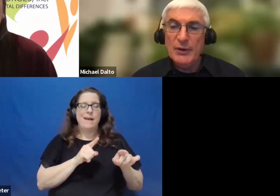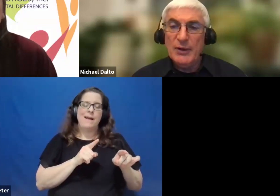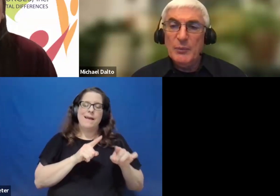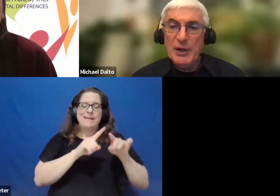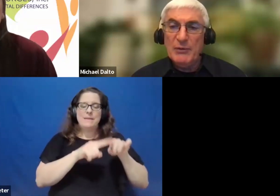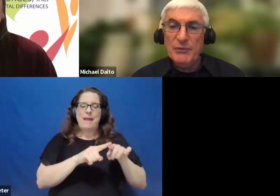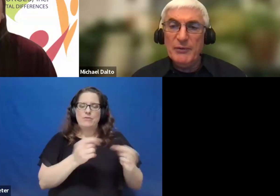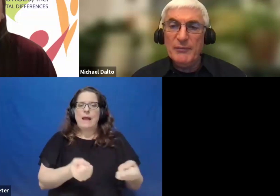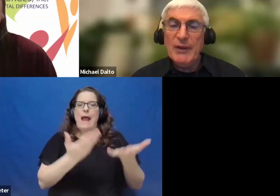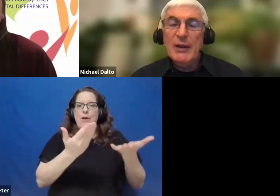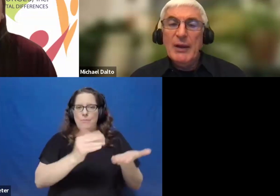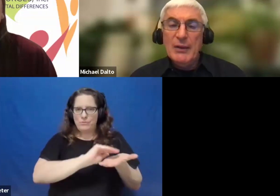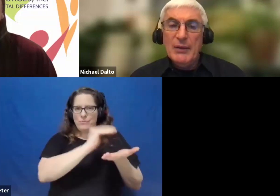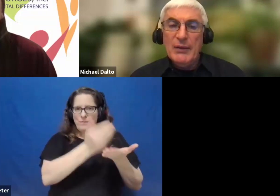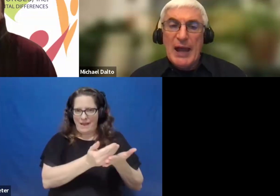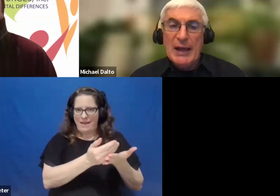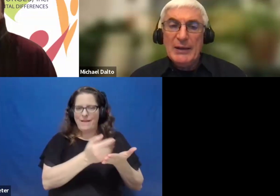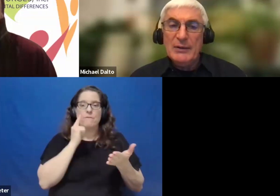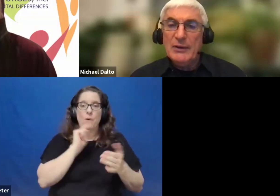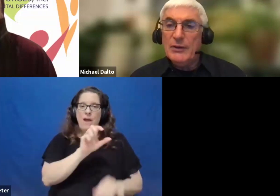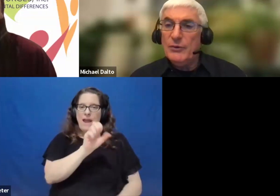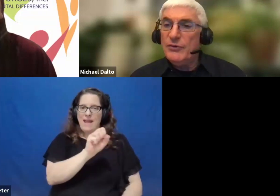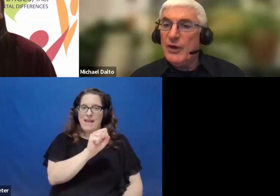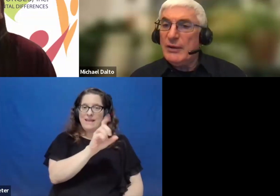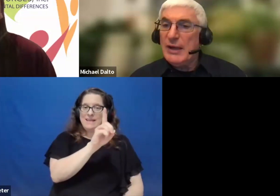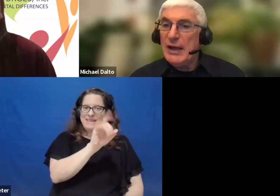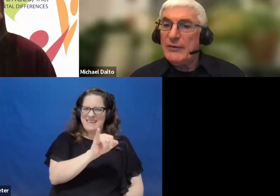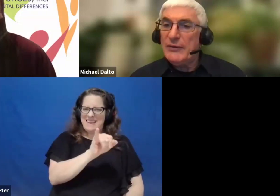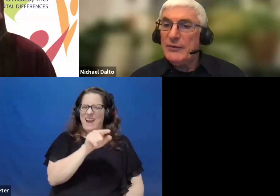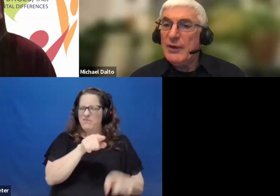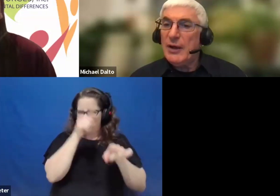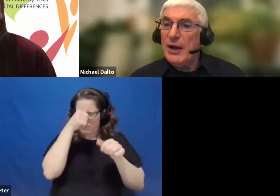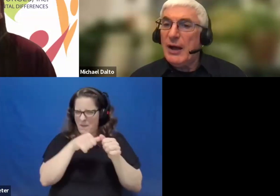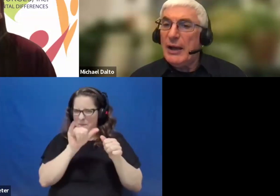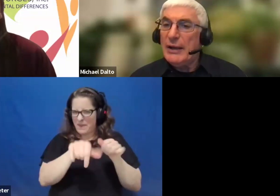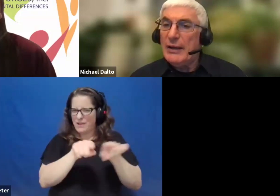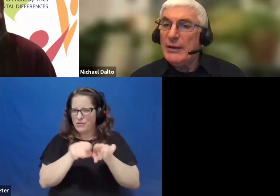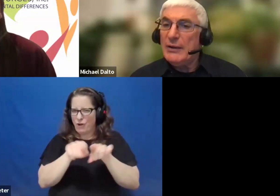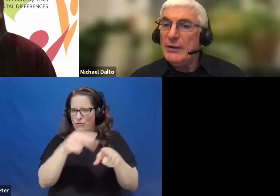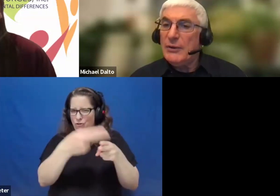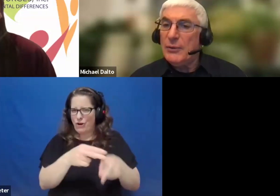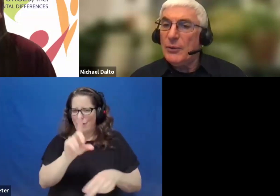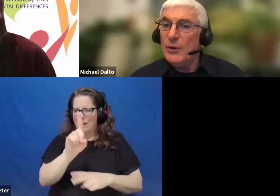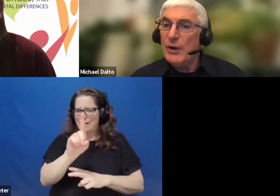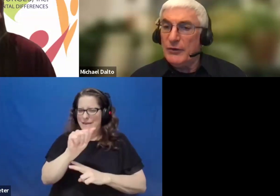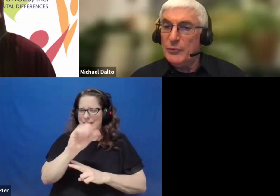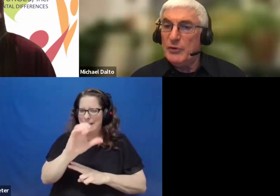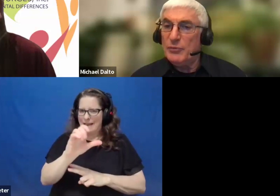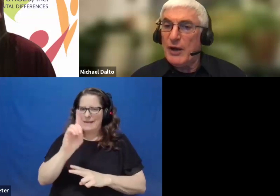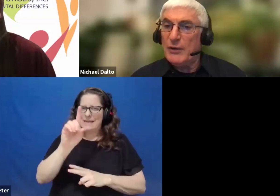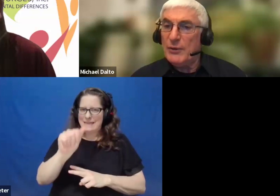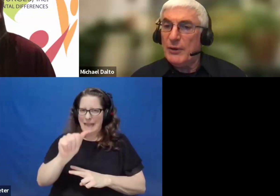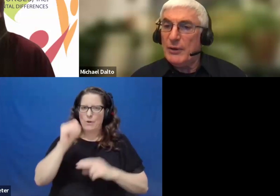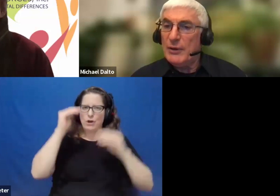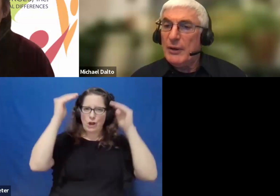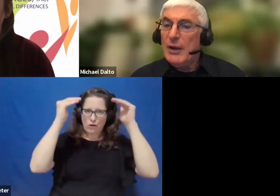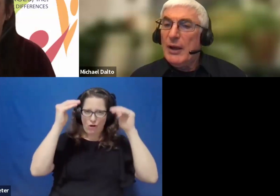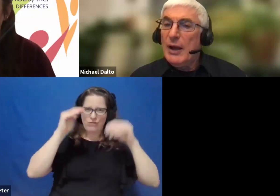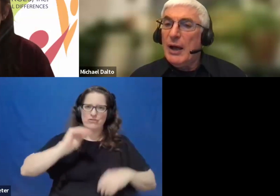Child benefit, that your son gets on your husband's